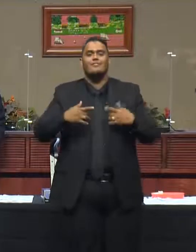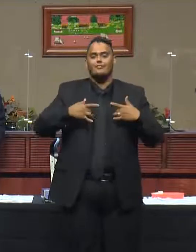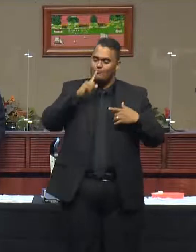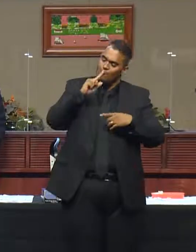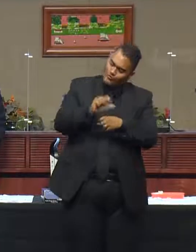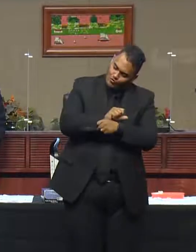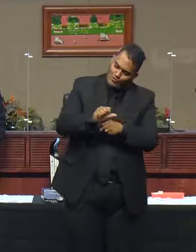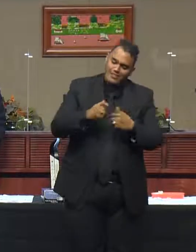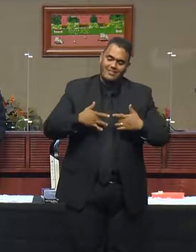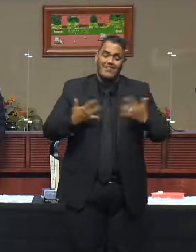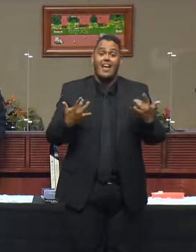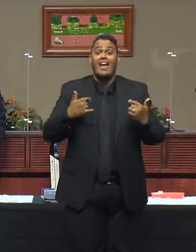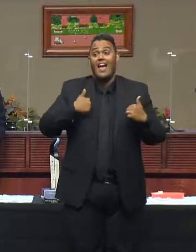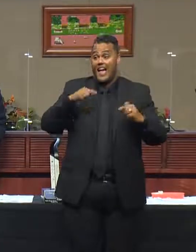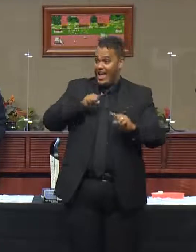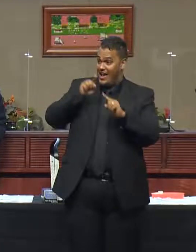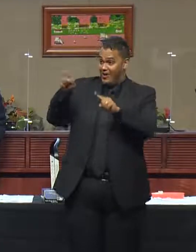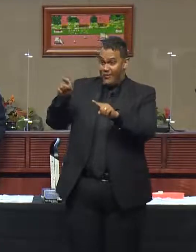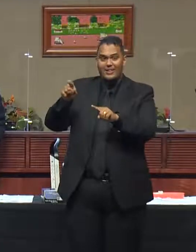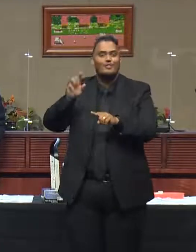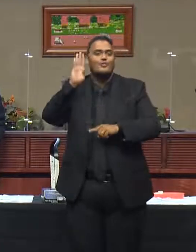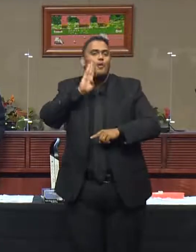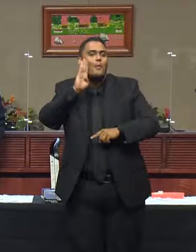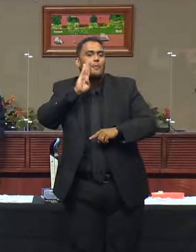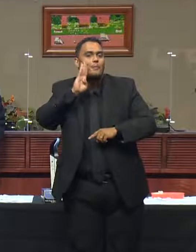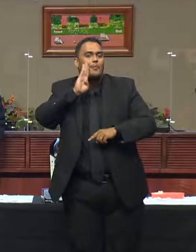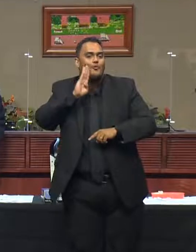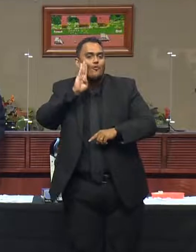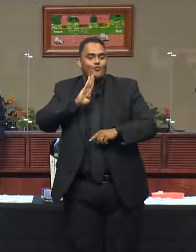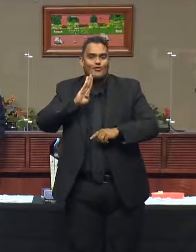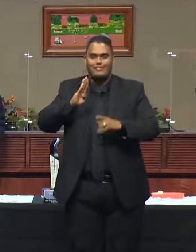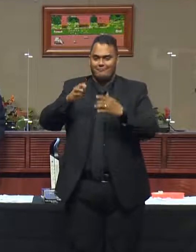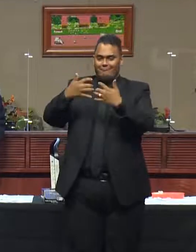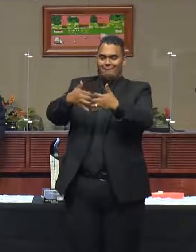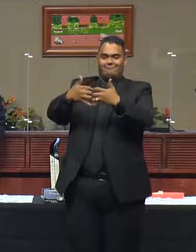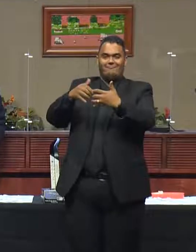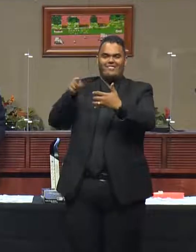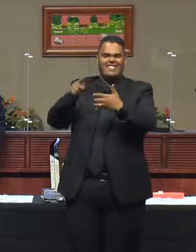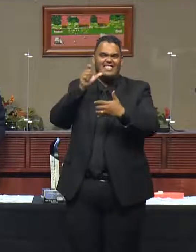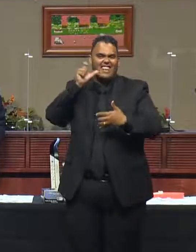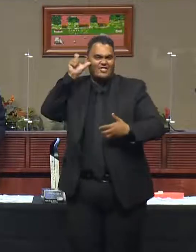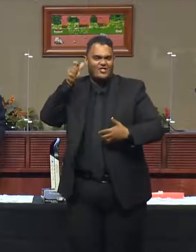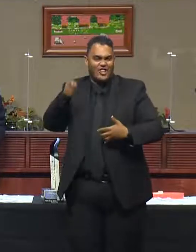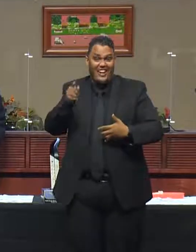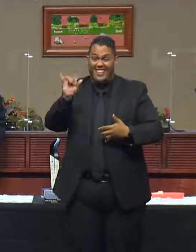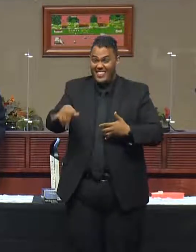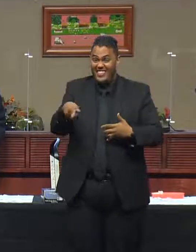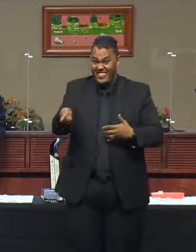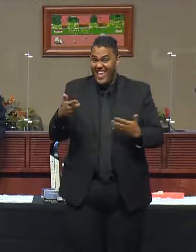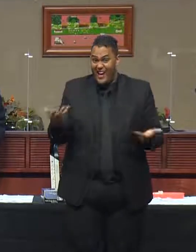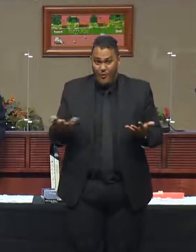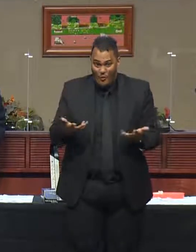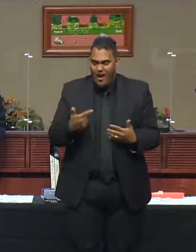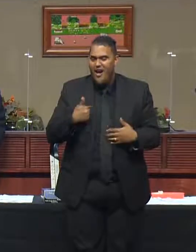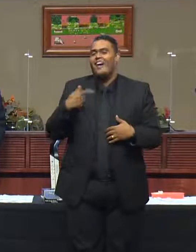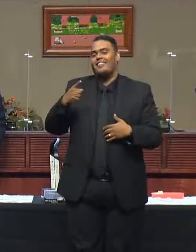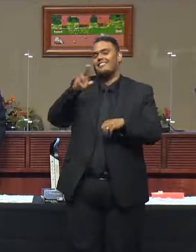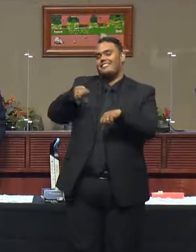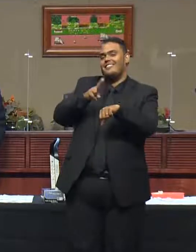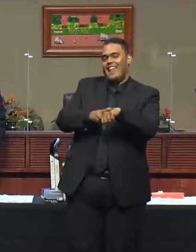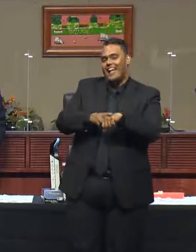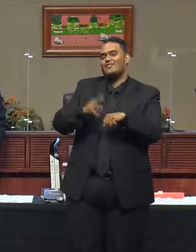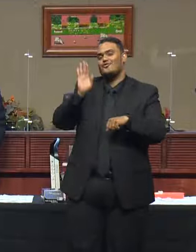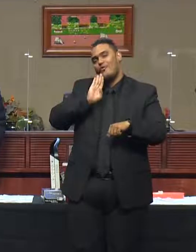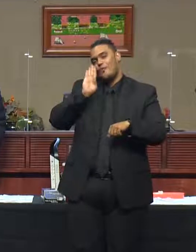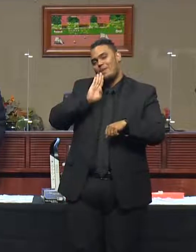a 407 beer. It's also National Beer Day yesterday, as it turns out, so that was a very happy coincidence. But again,